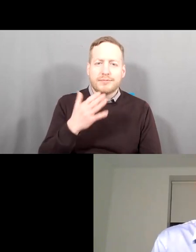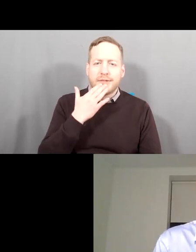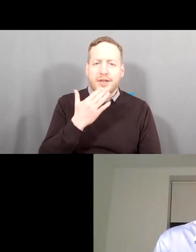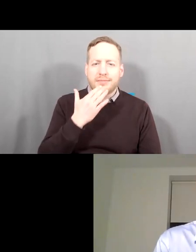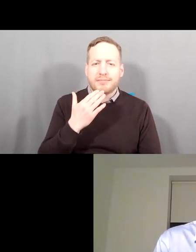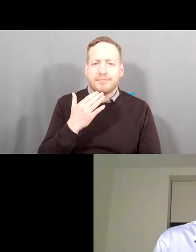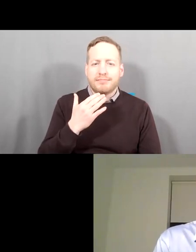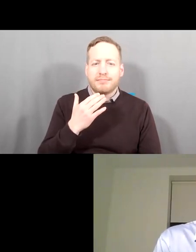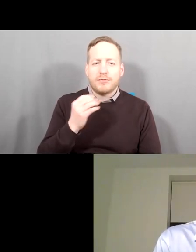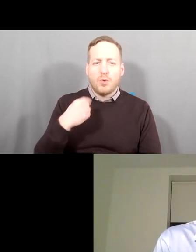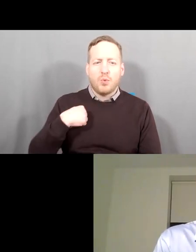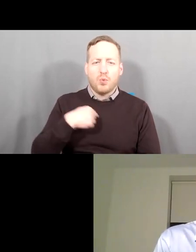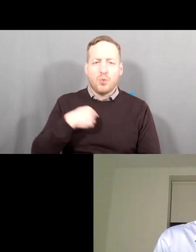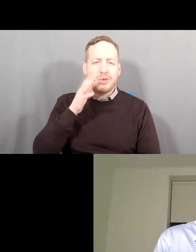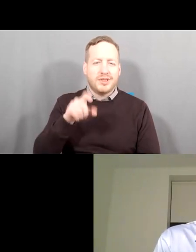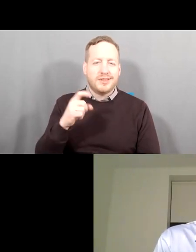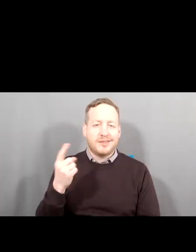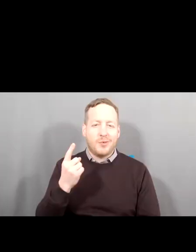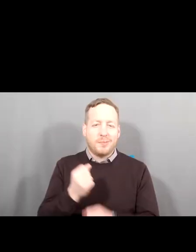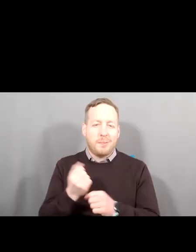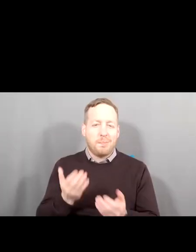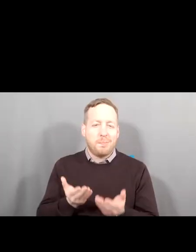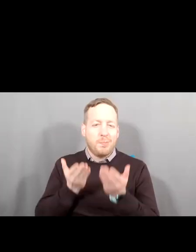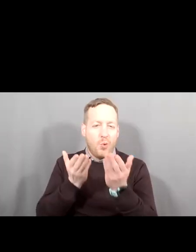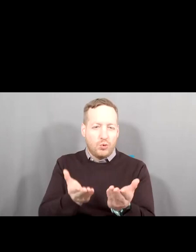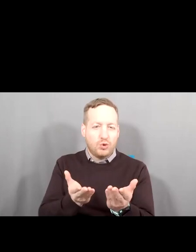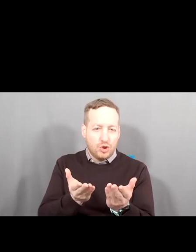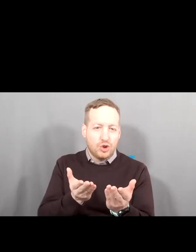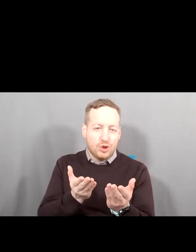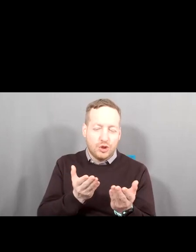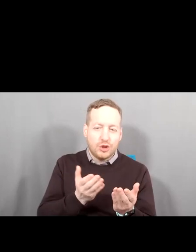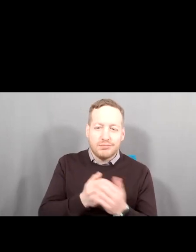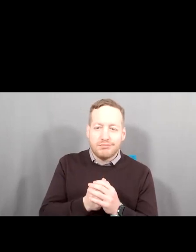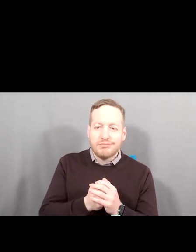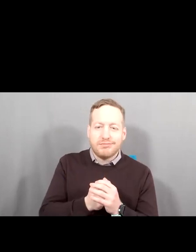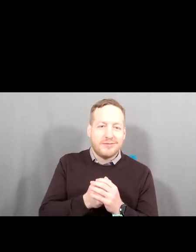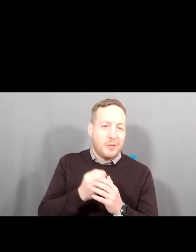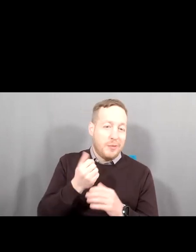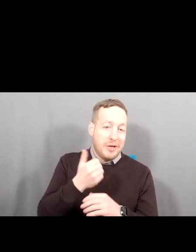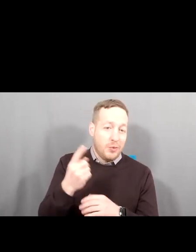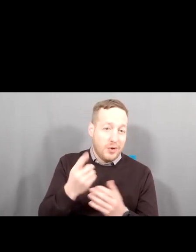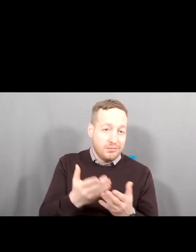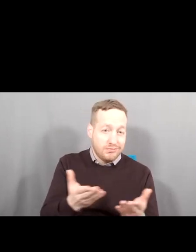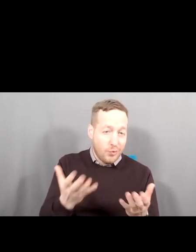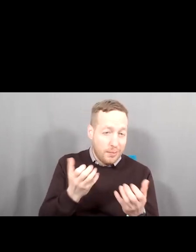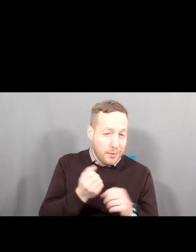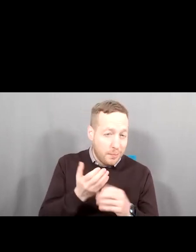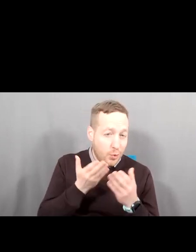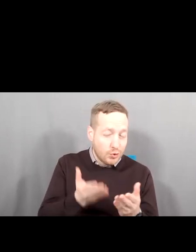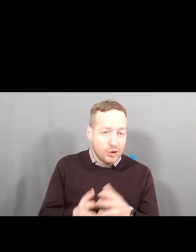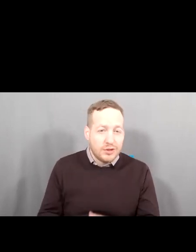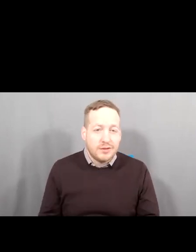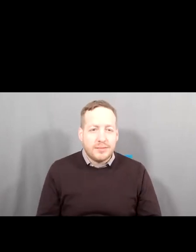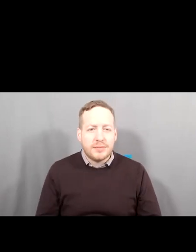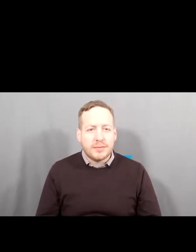the commissioners to vote on this topic. So yes, okay. So then I'd be willing to entertain a motion from